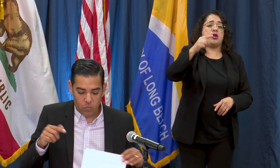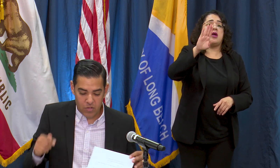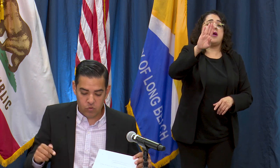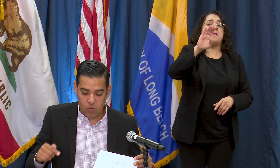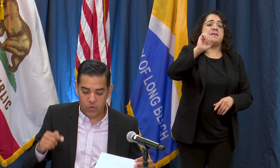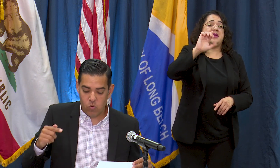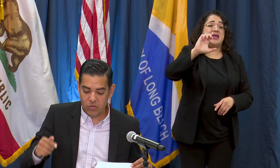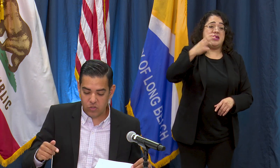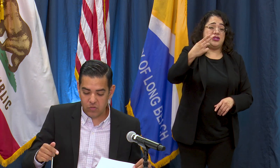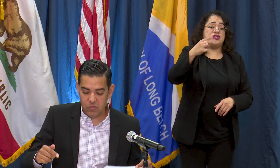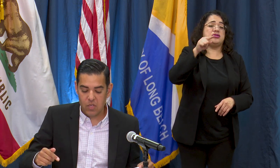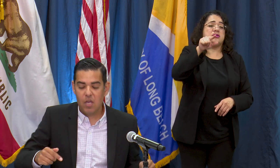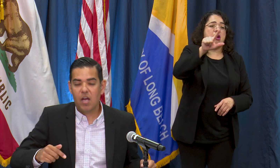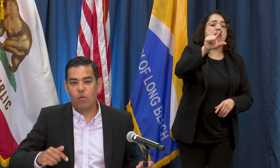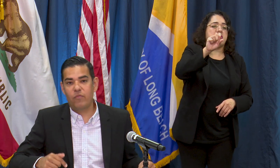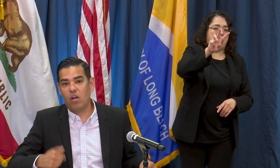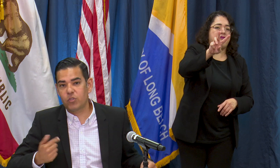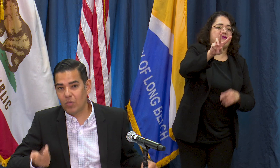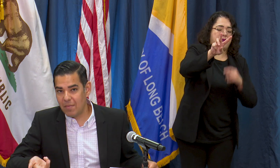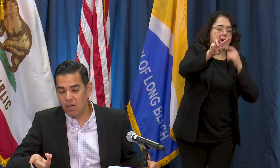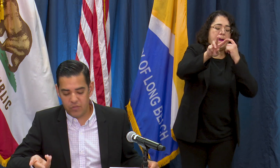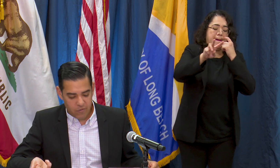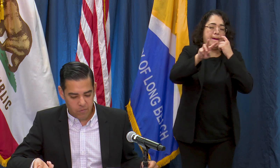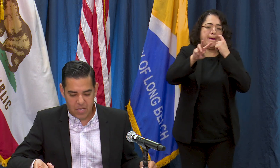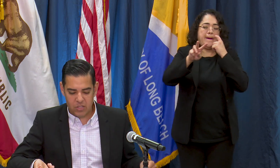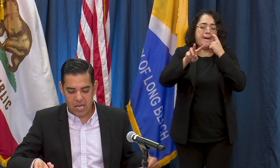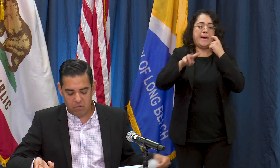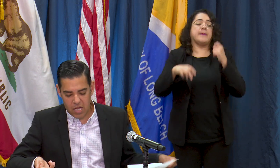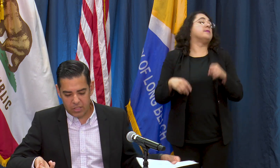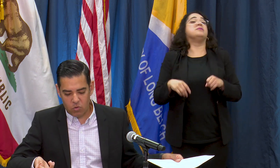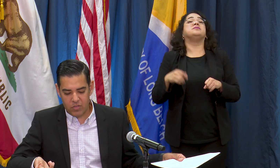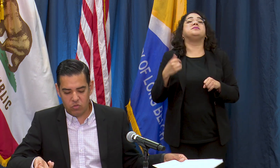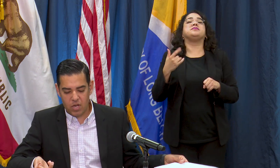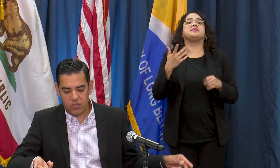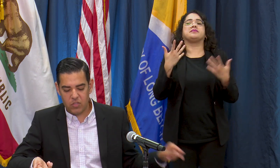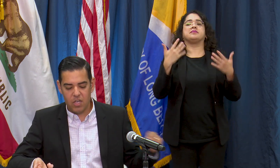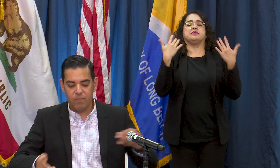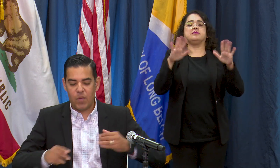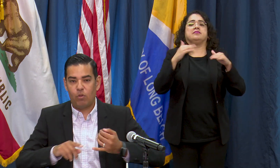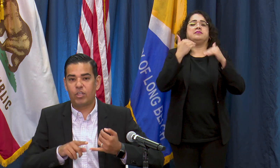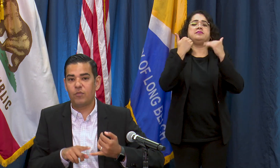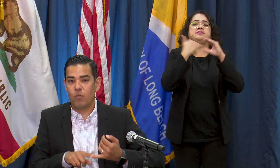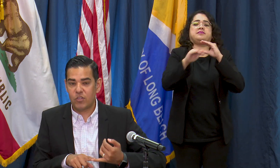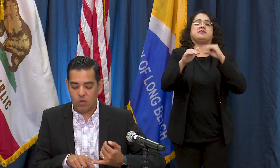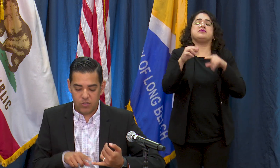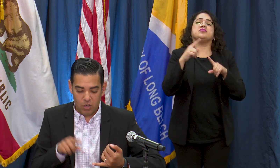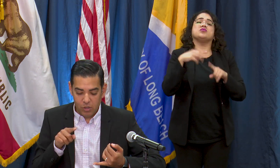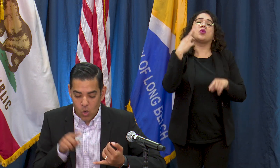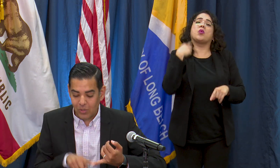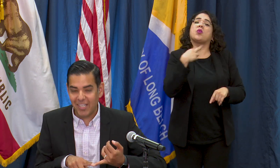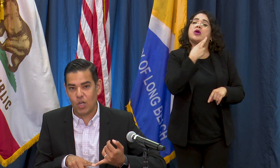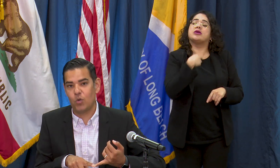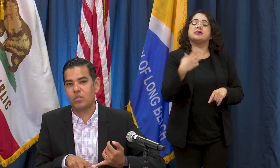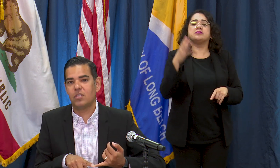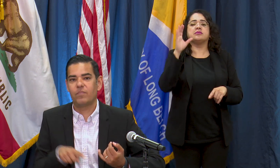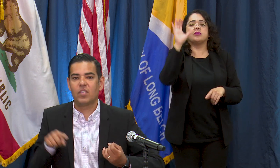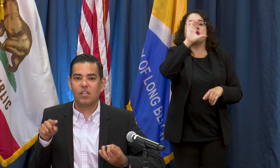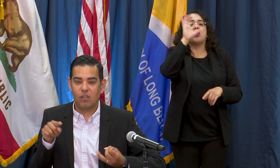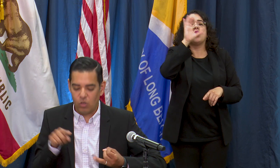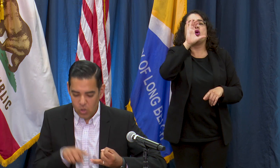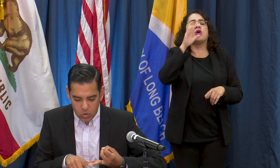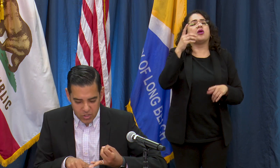greatplateslb@longbeach.gov if you're a restaurant with questions. We've also emailed the information out to restaurants, and we're looking for restaurants that are locally